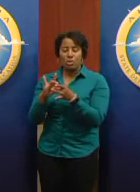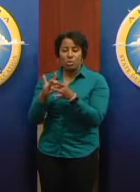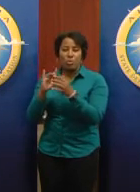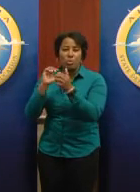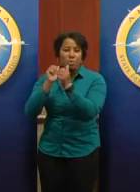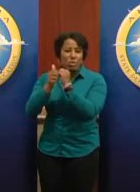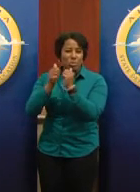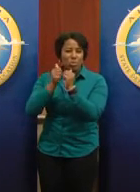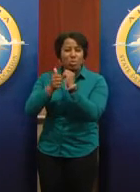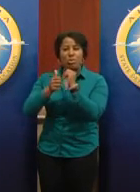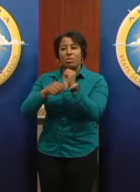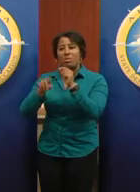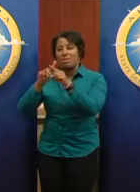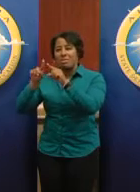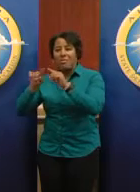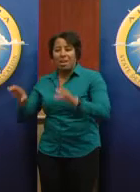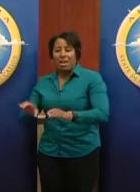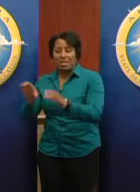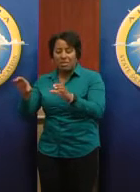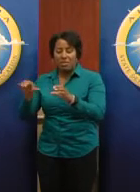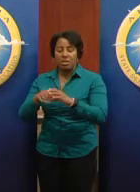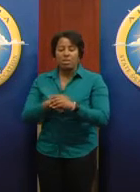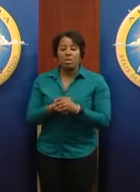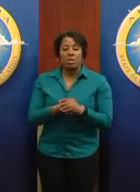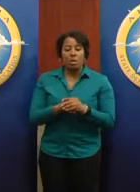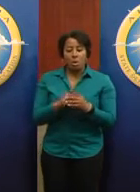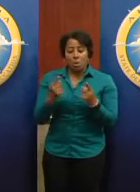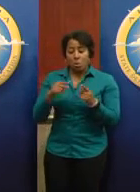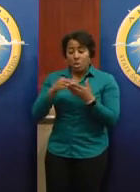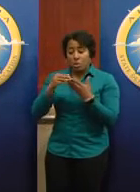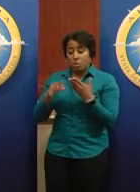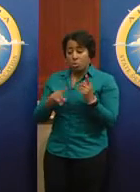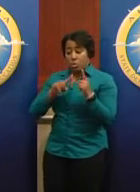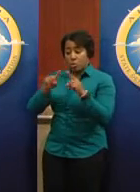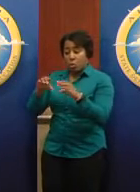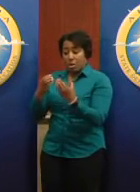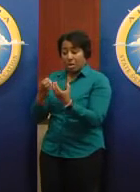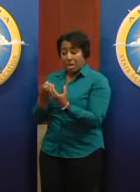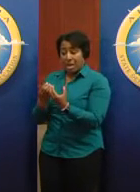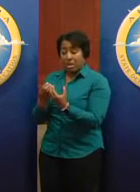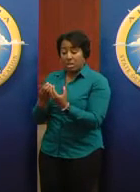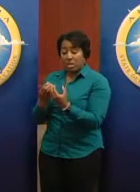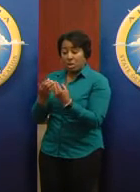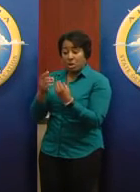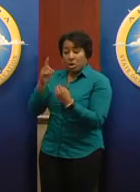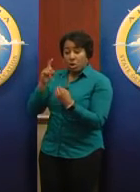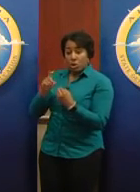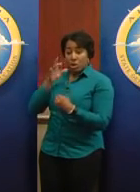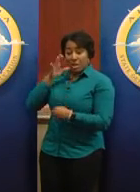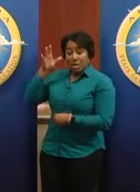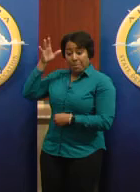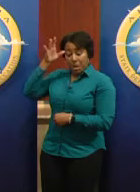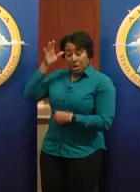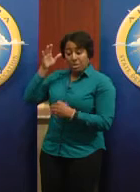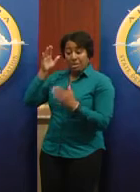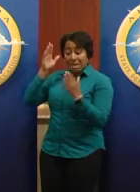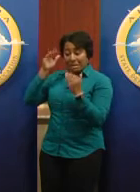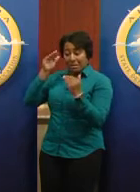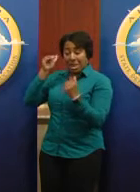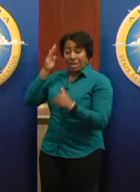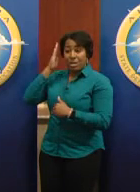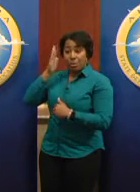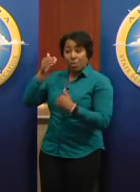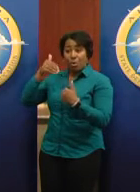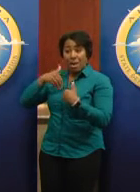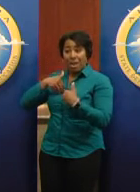For those students that will be back in class, should their parents expect or anticipate that there will be individual cases and outbreaks in